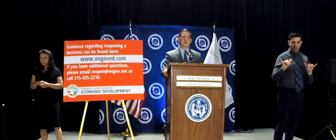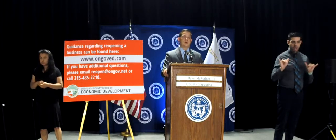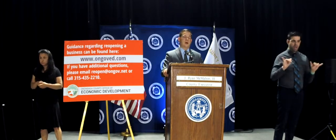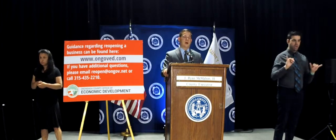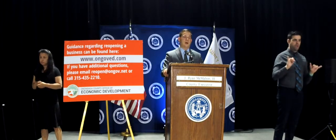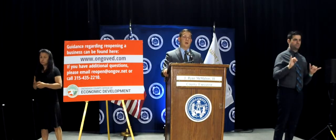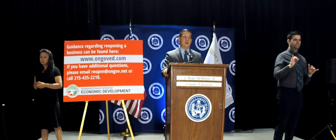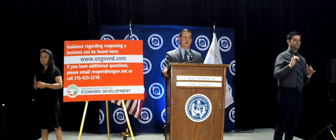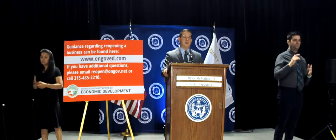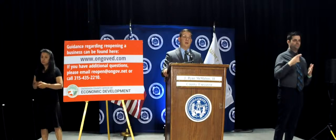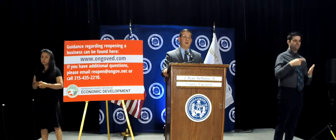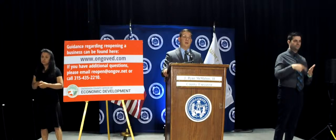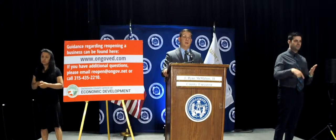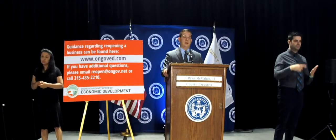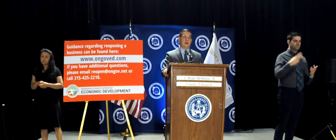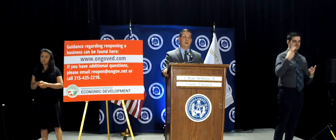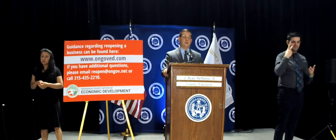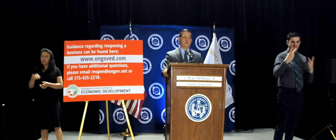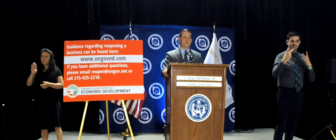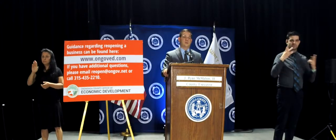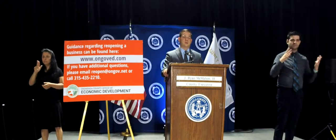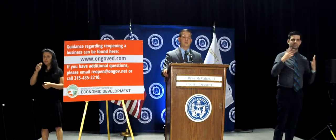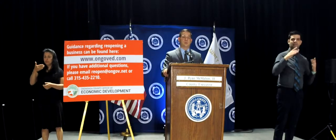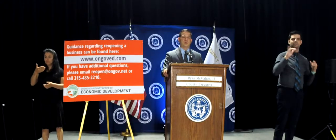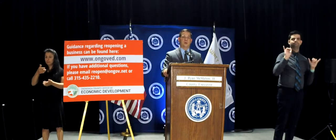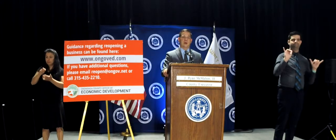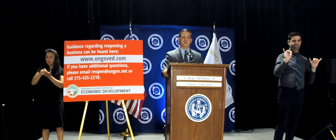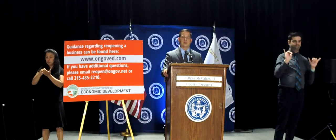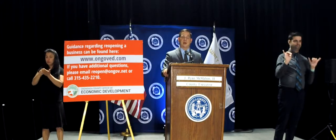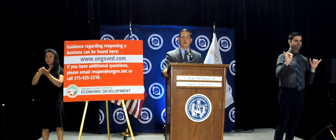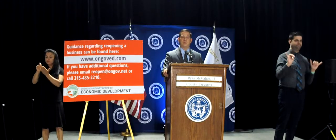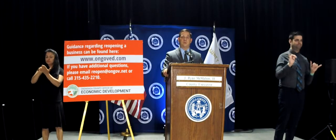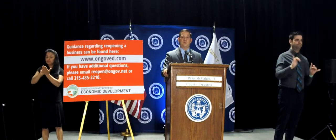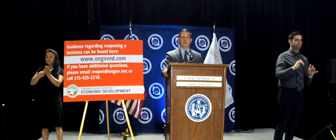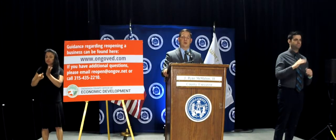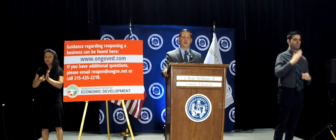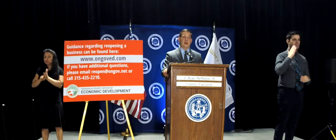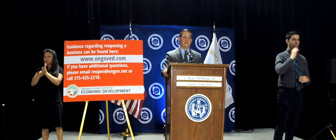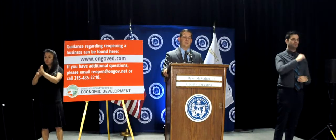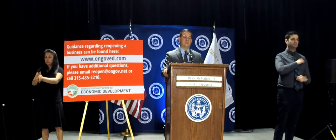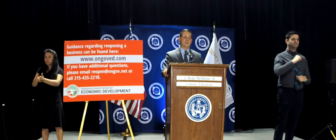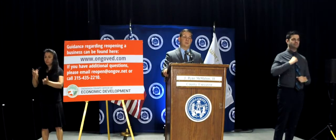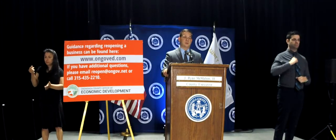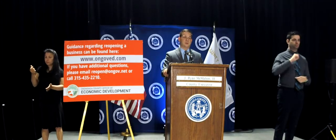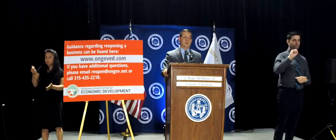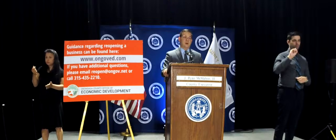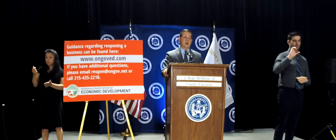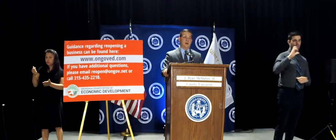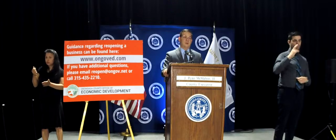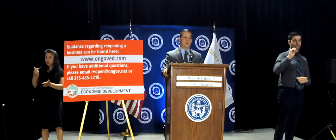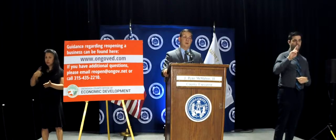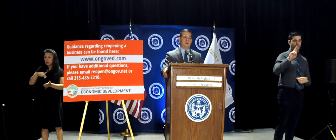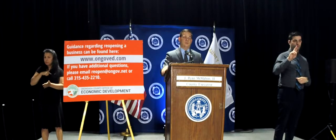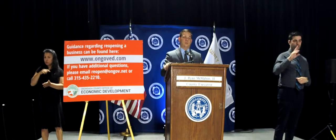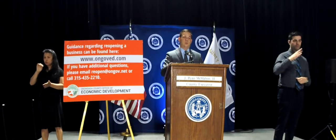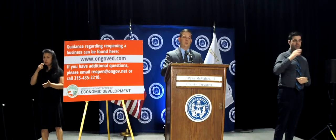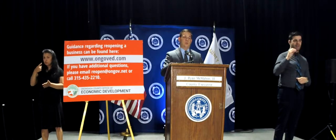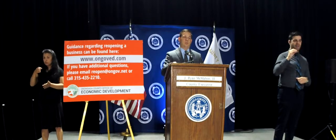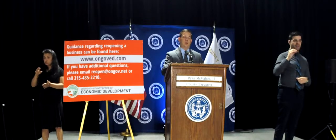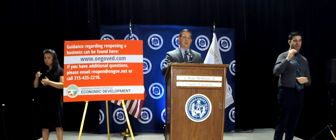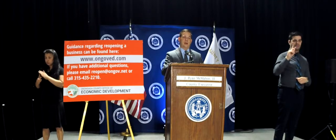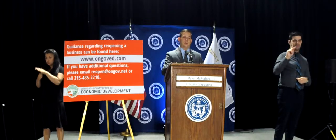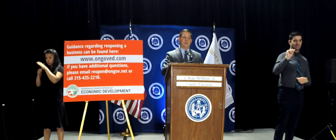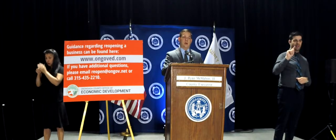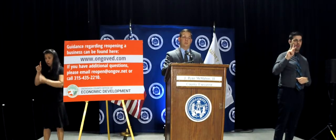bills, and I know Senator Schumer and Congressman Katko have been very strong advocates of